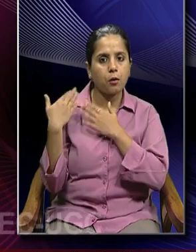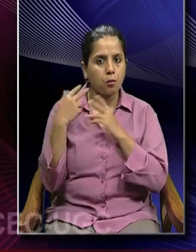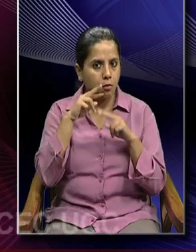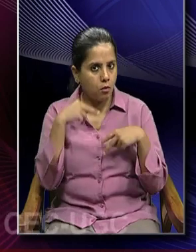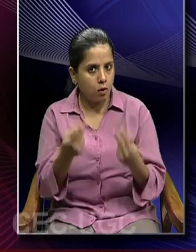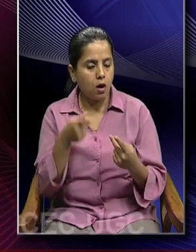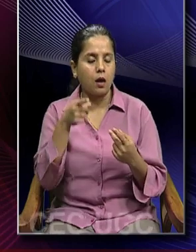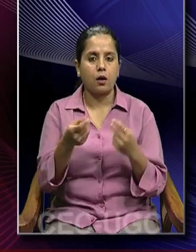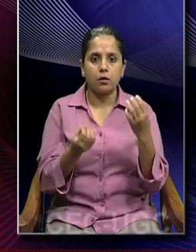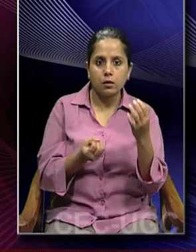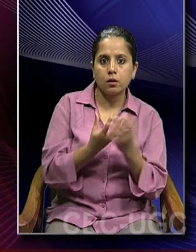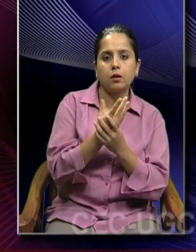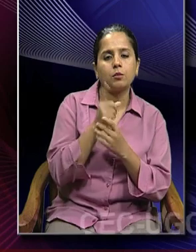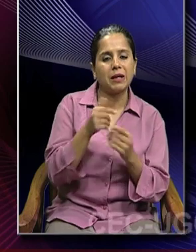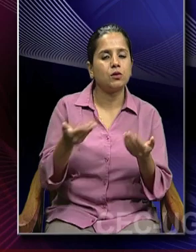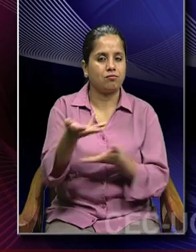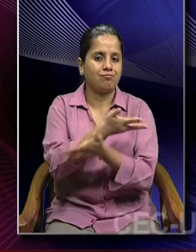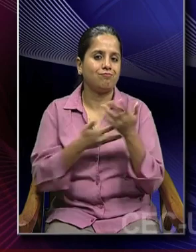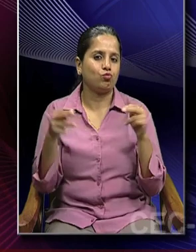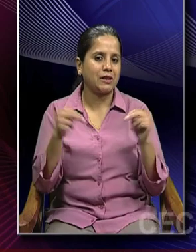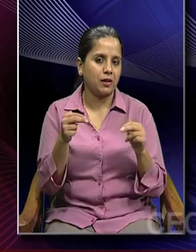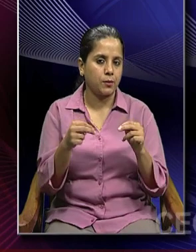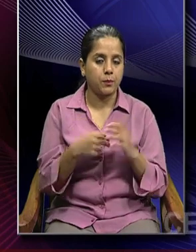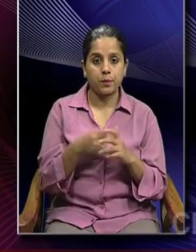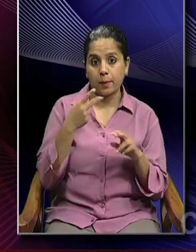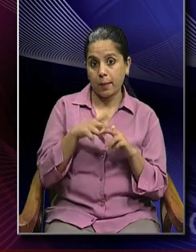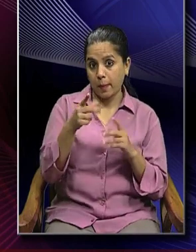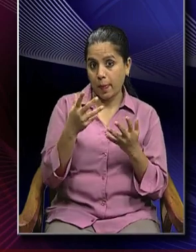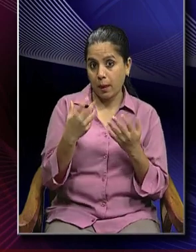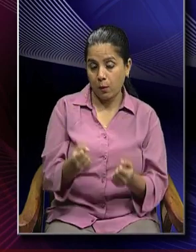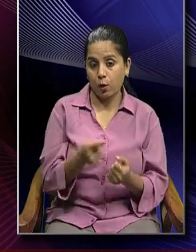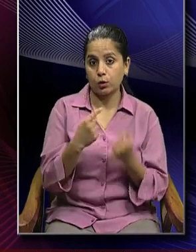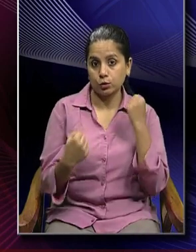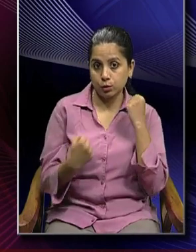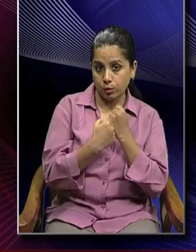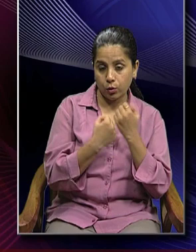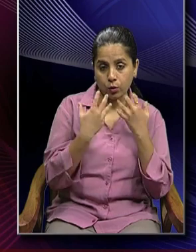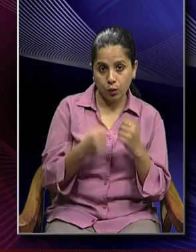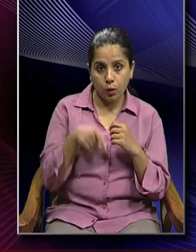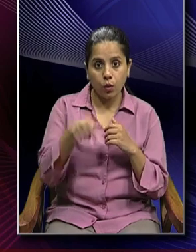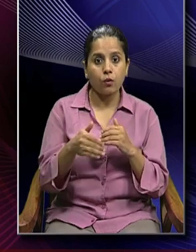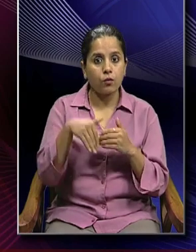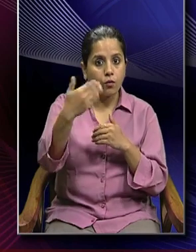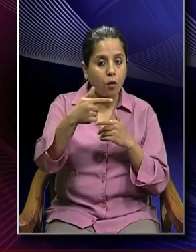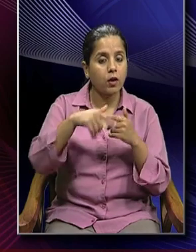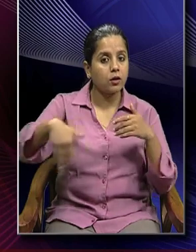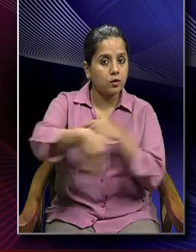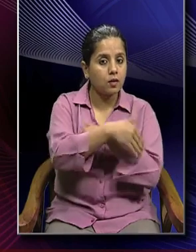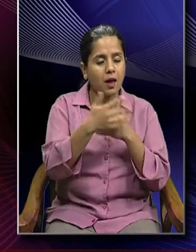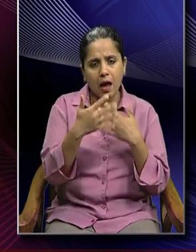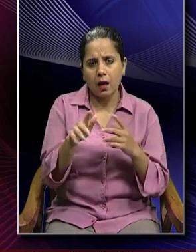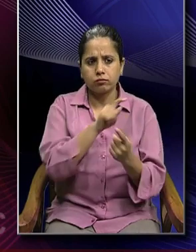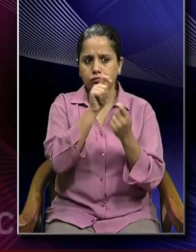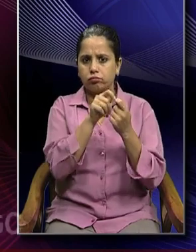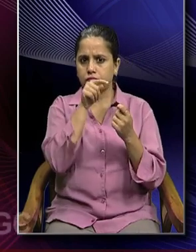and initiatives, they need to be discussed. And if you really wish to assist in forward engineering of any specific